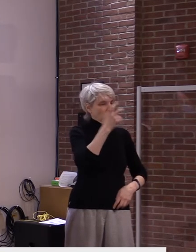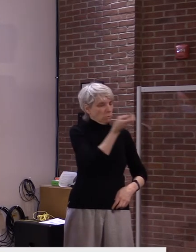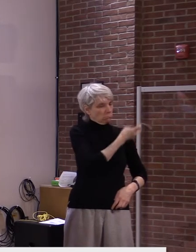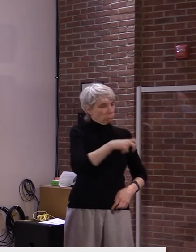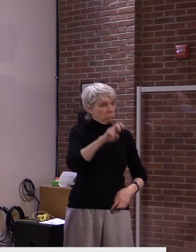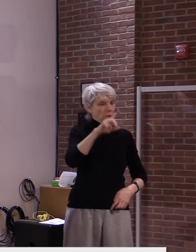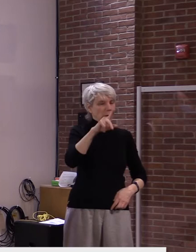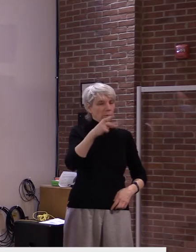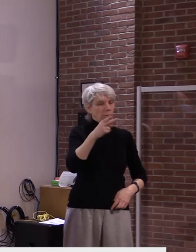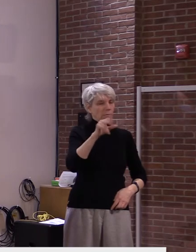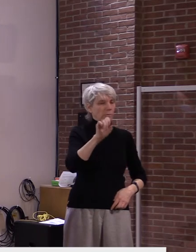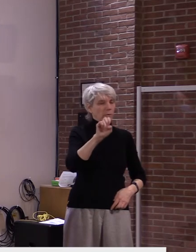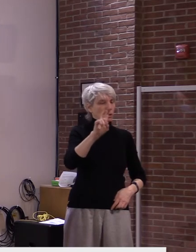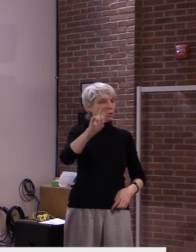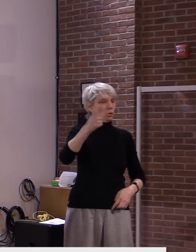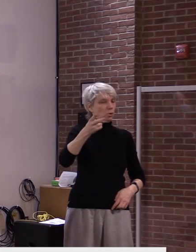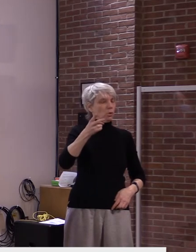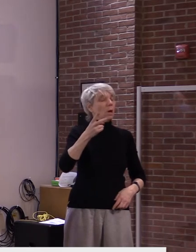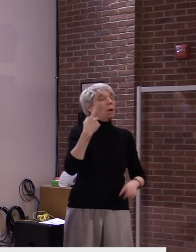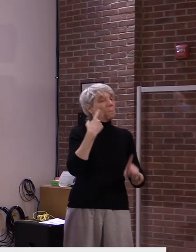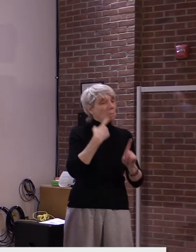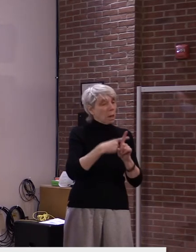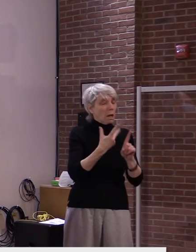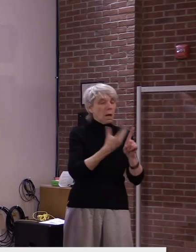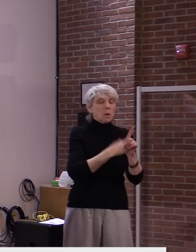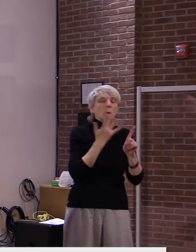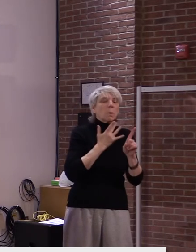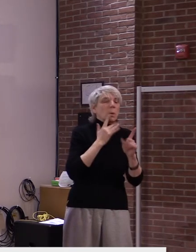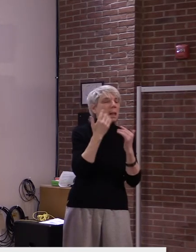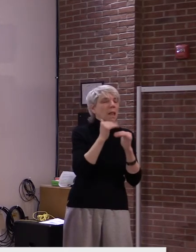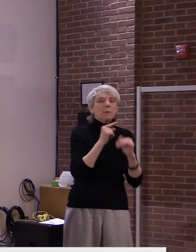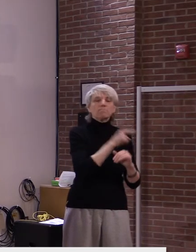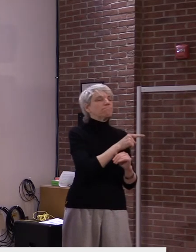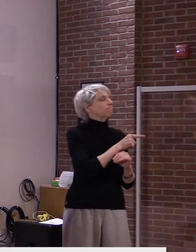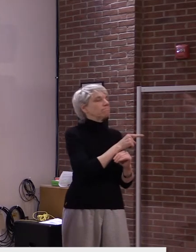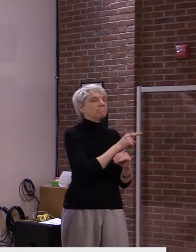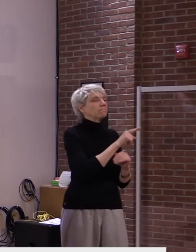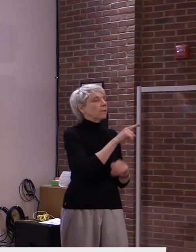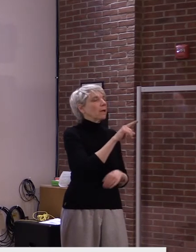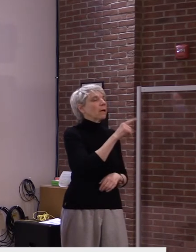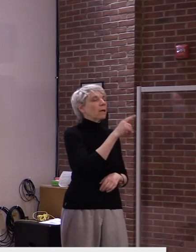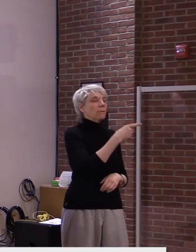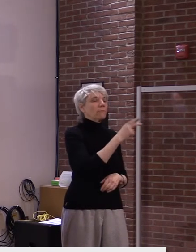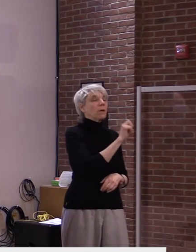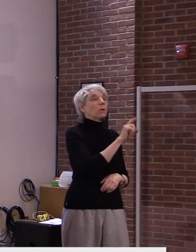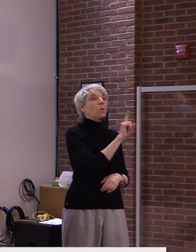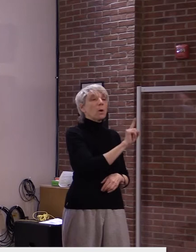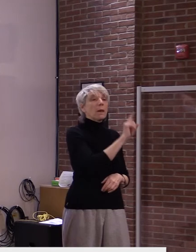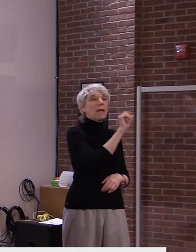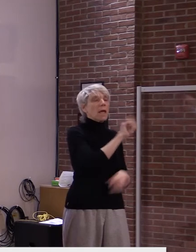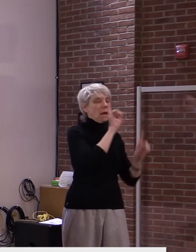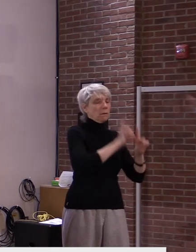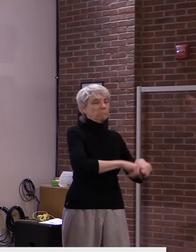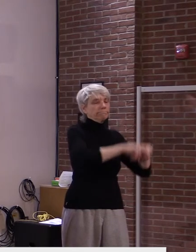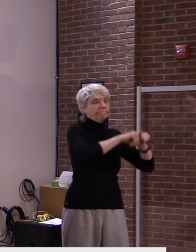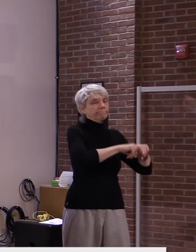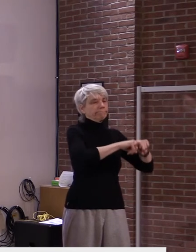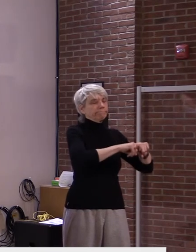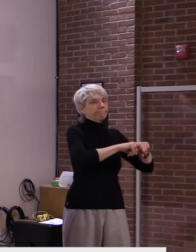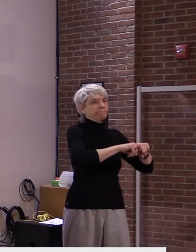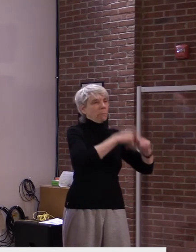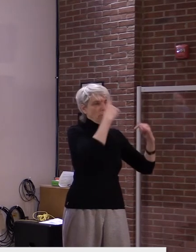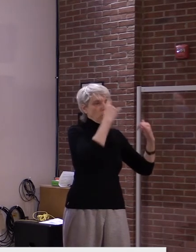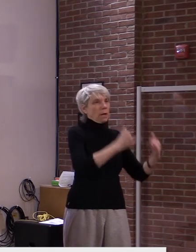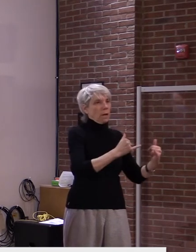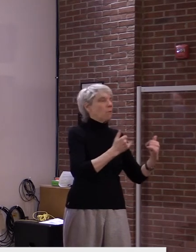vaccine distribution and very limited supplies of vaccine, we are temporarily pausing direct scheduling of Tier 1A eligible individuals